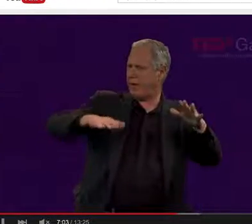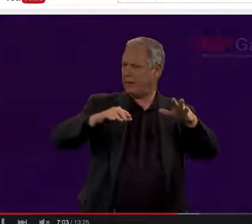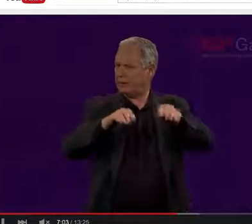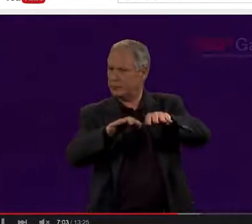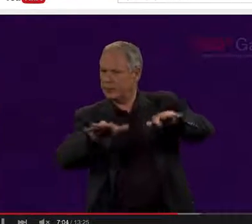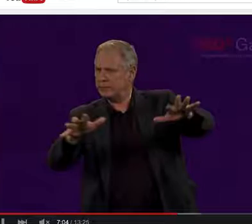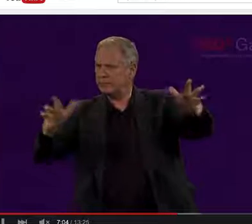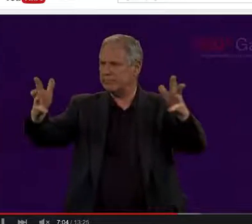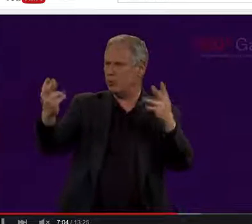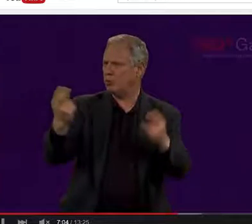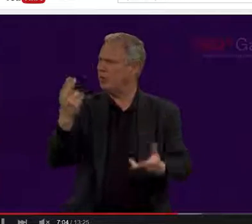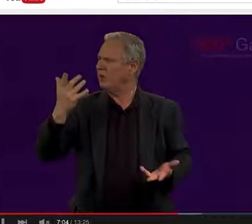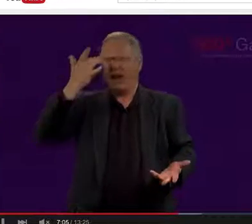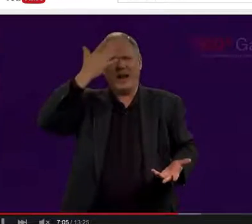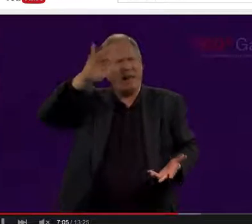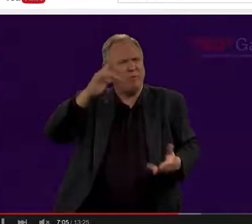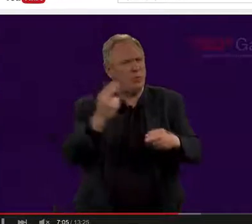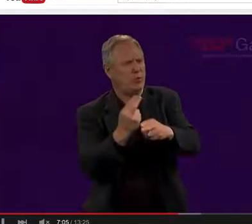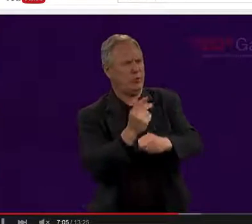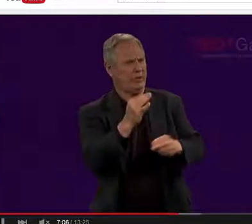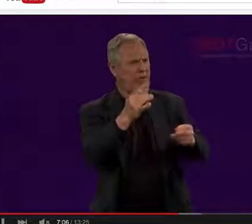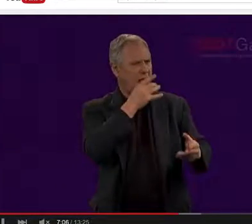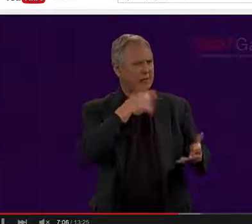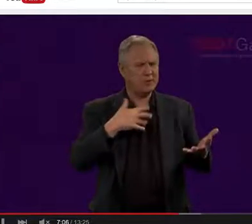it. It's very loud and